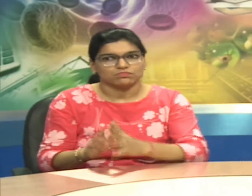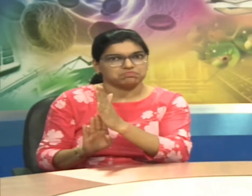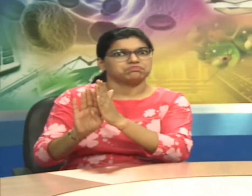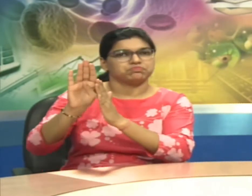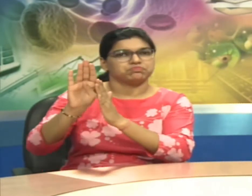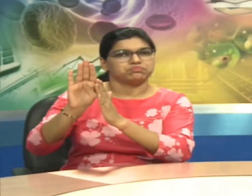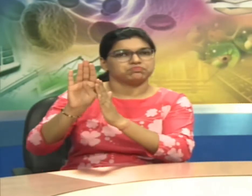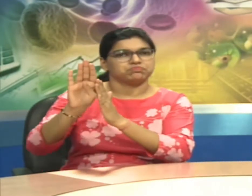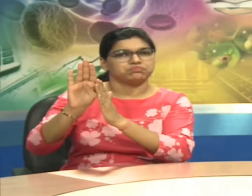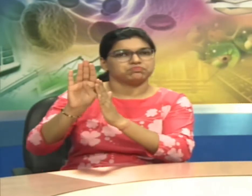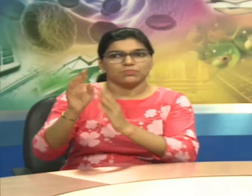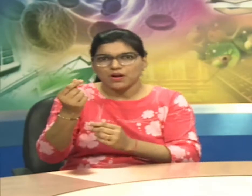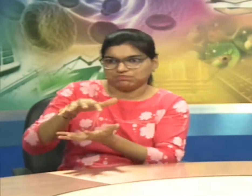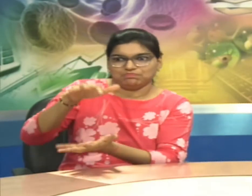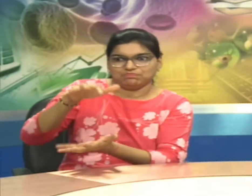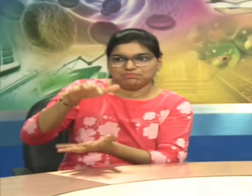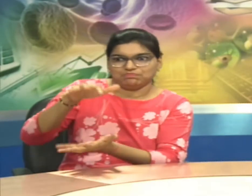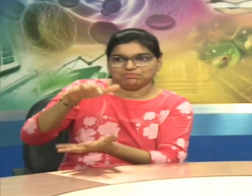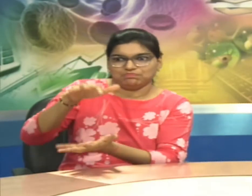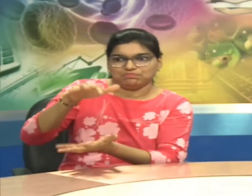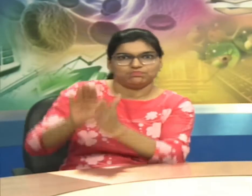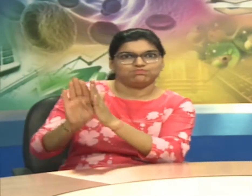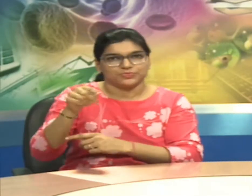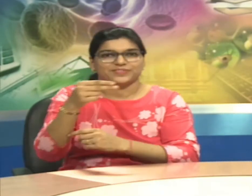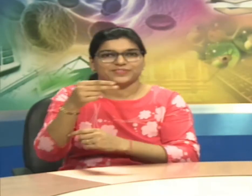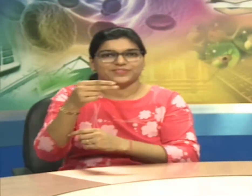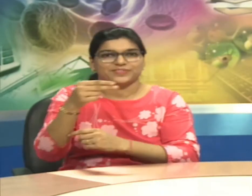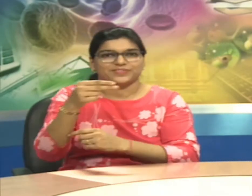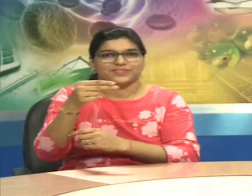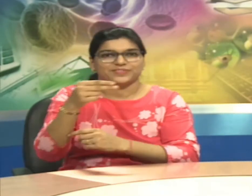Next word is raising, which means increase.